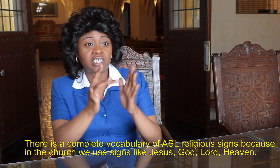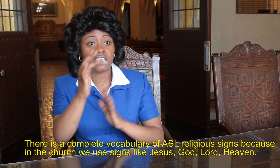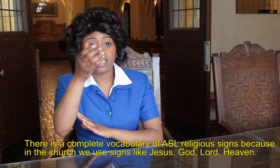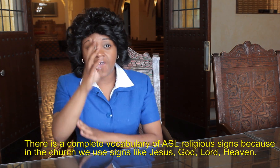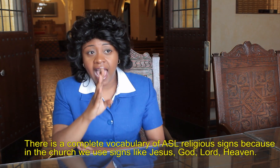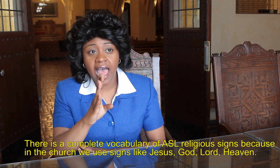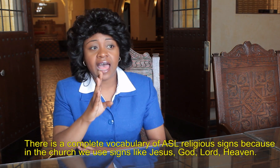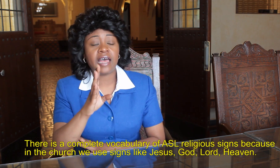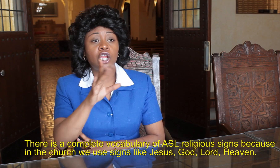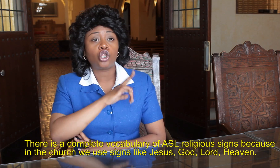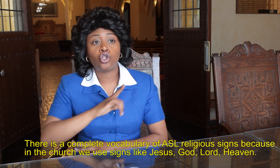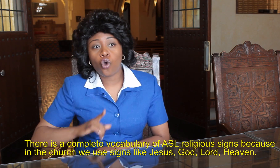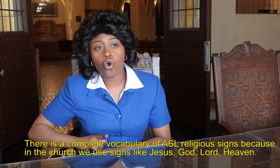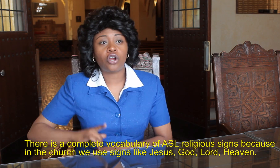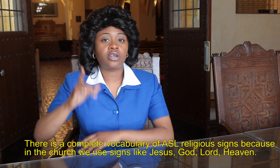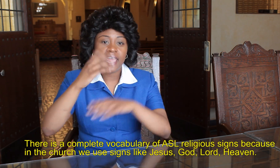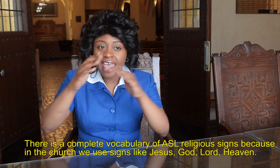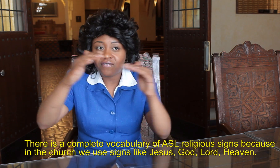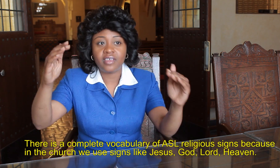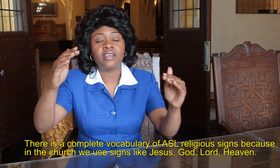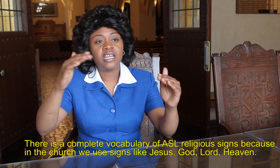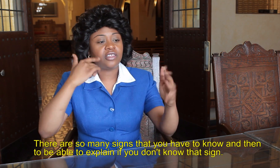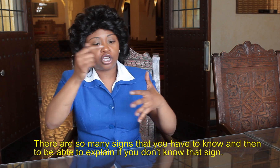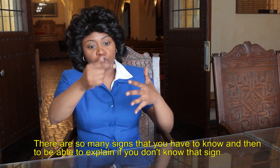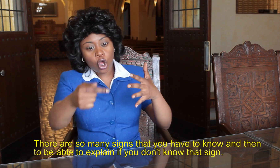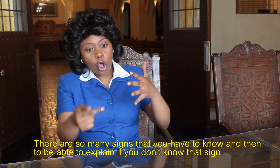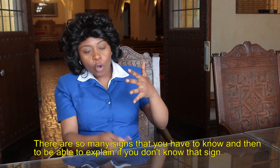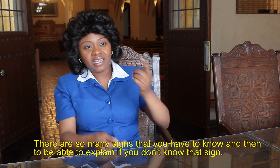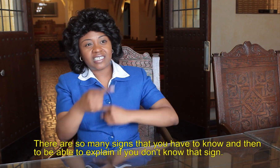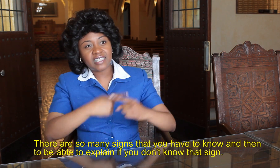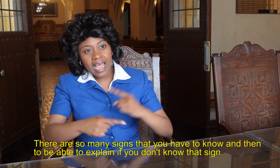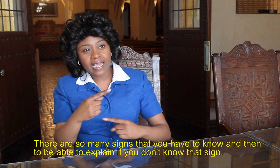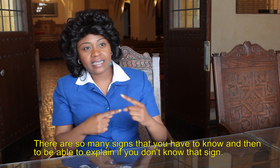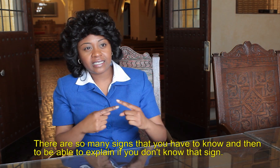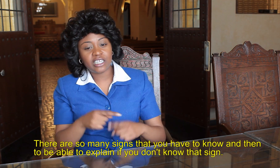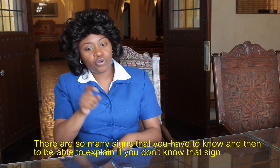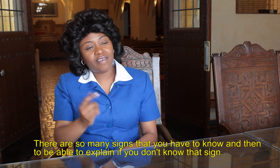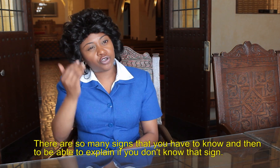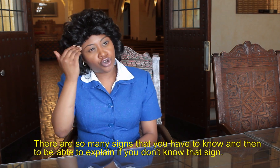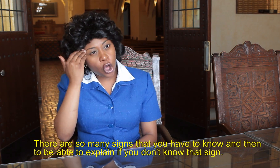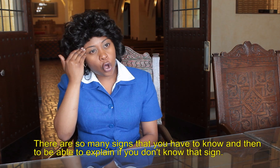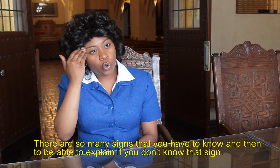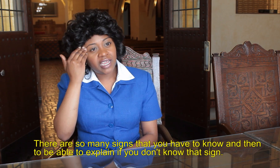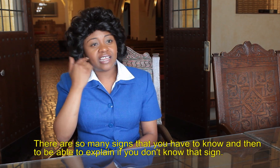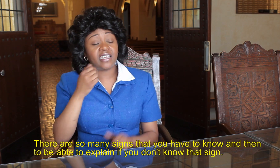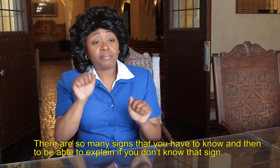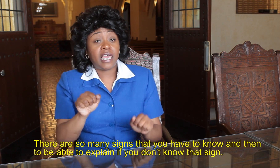Jesus, God, Lord, heaven. There are so many signs that you have to know and then be able